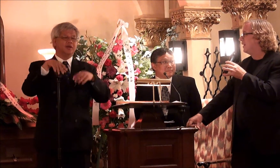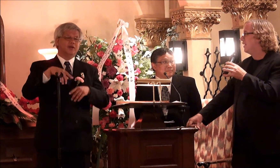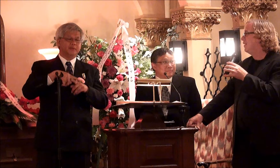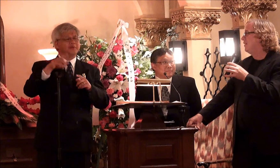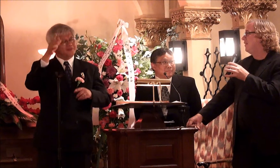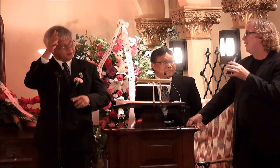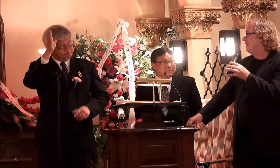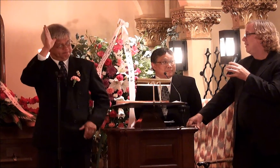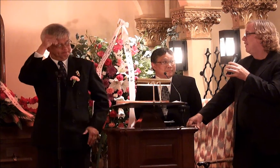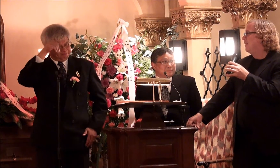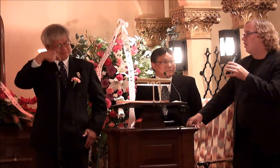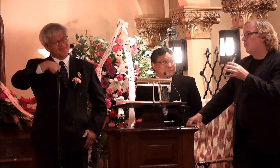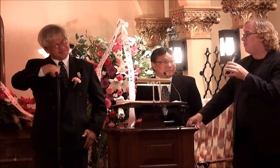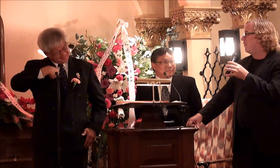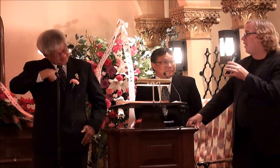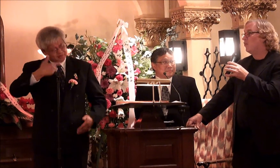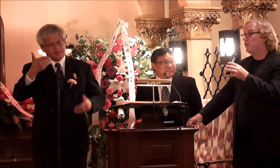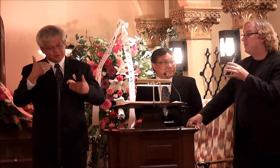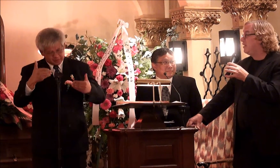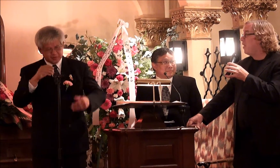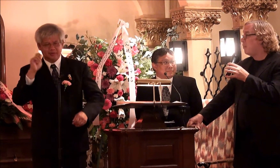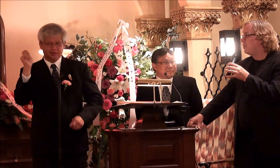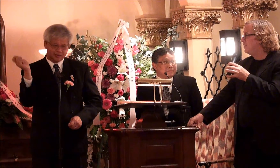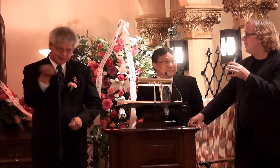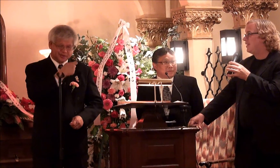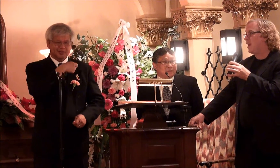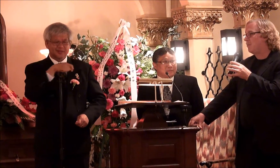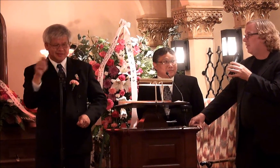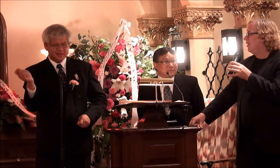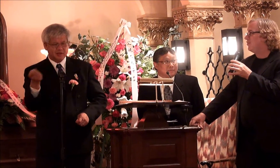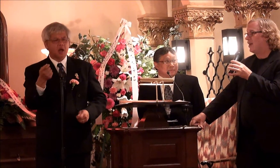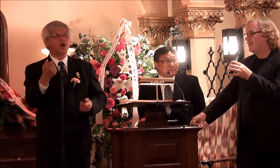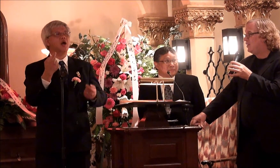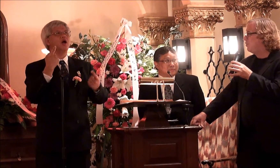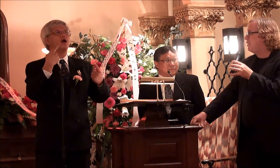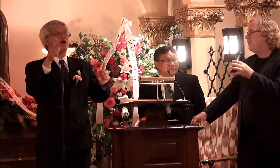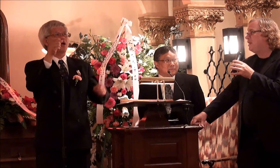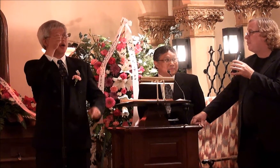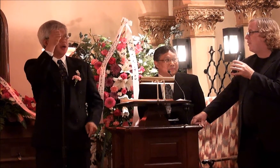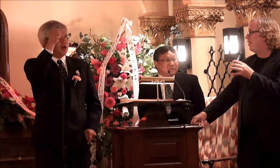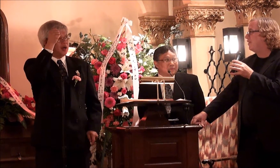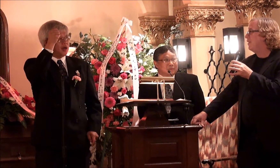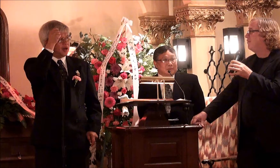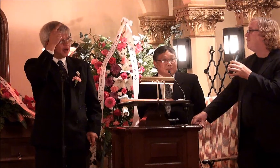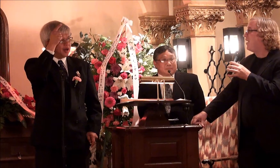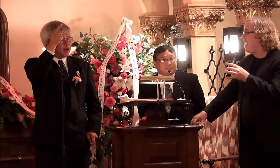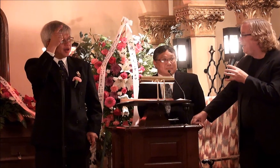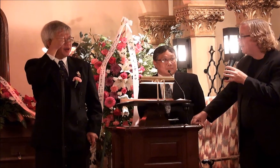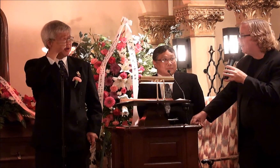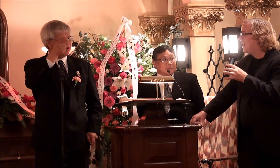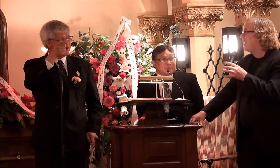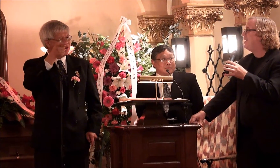signaling. But my father wouldn't give up. He kept trying to teach me ping pong. Finally, I